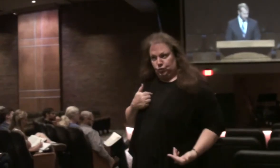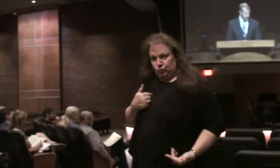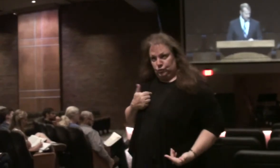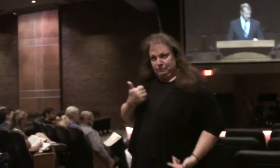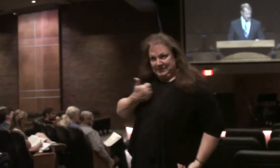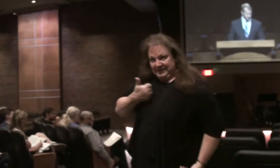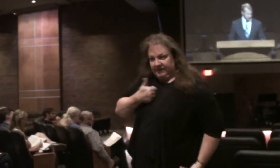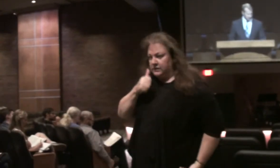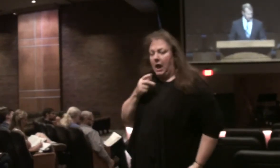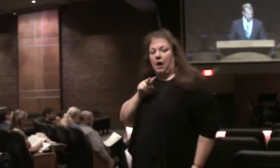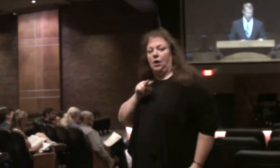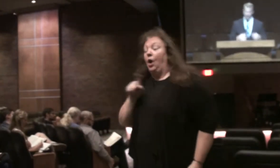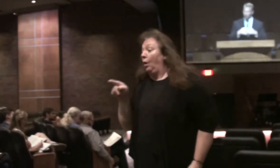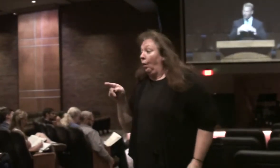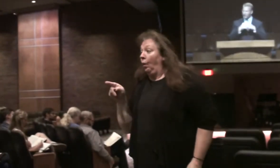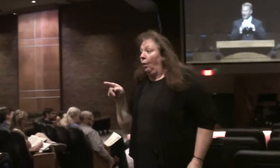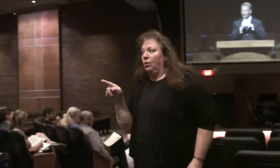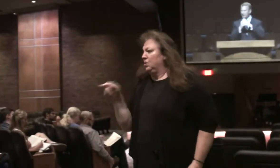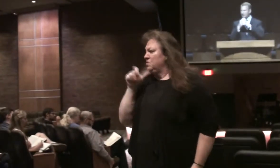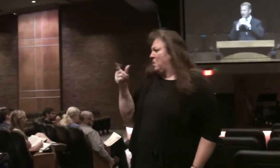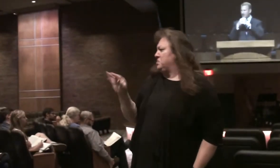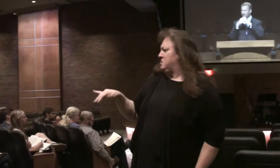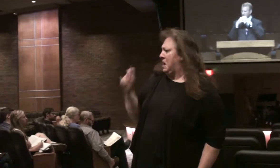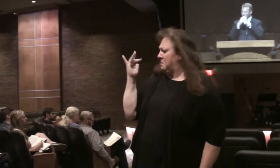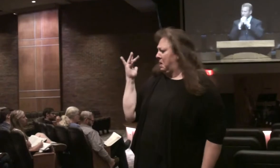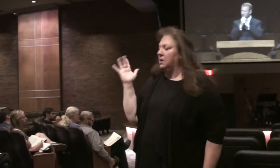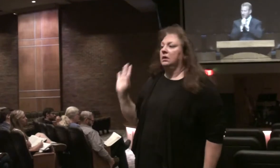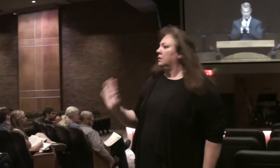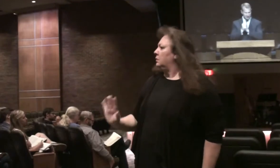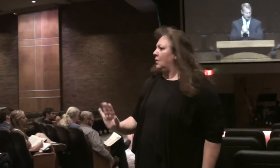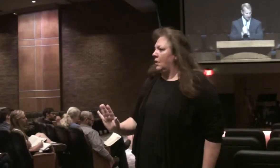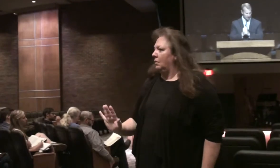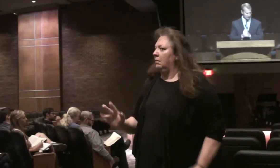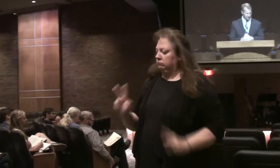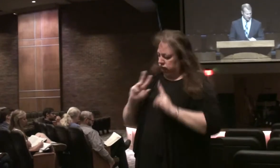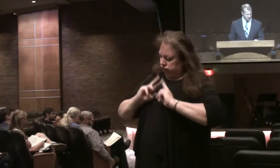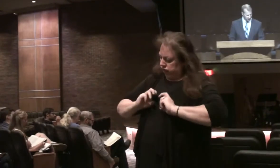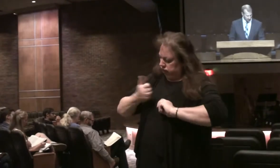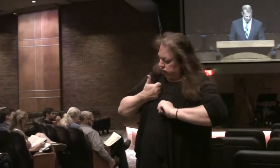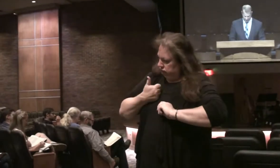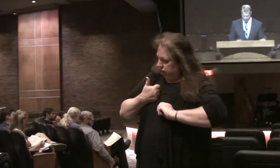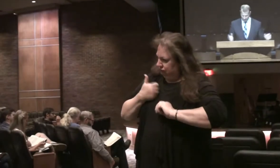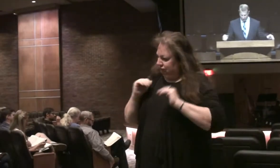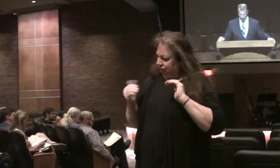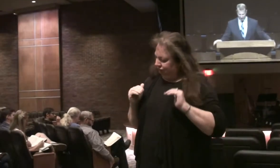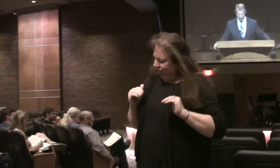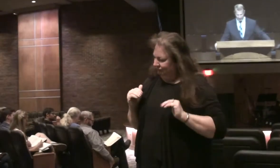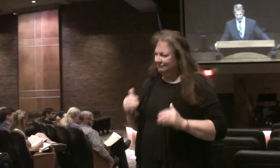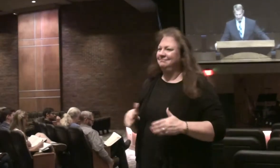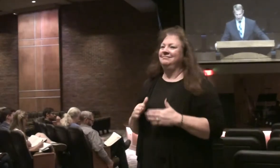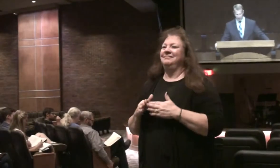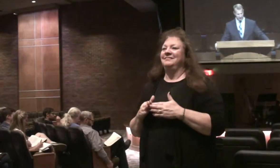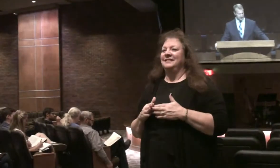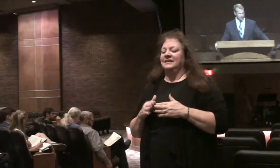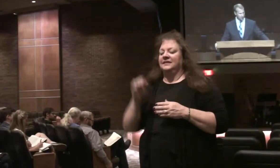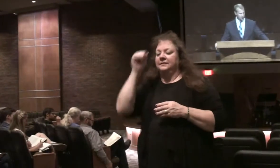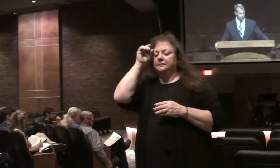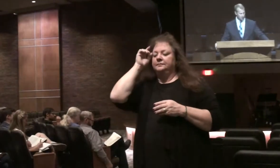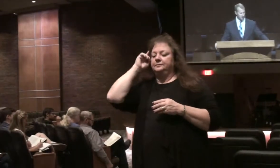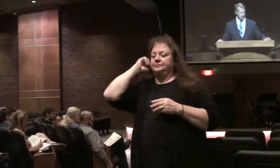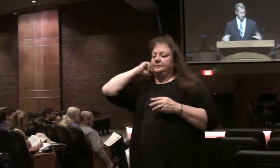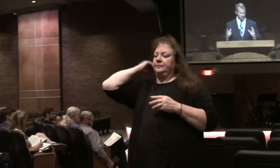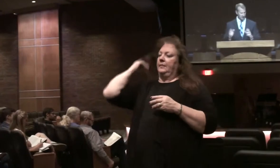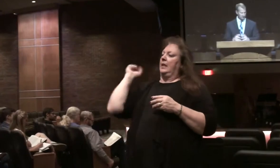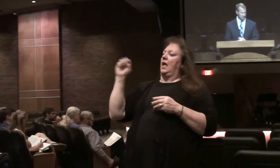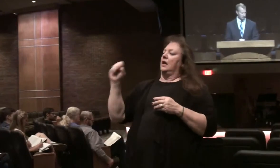through them. And there's a lot of overlap and close connection between these. But verse 4, and I think I'll give numbers with them as I go